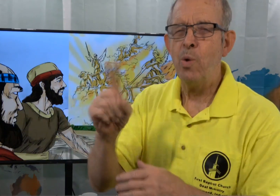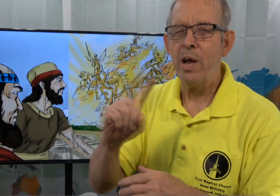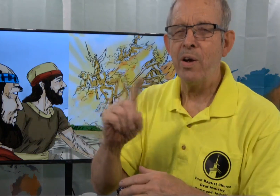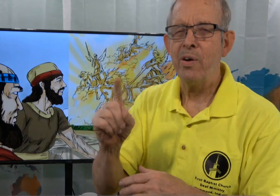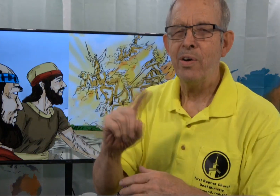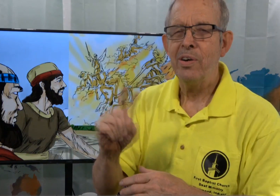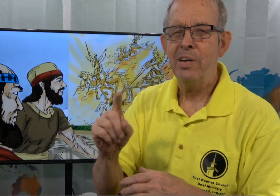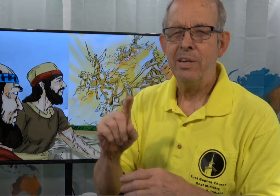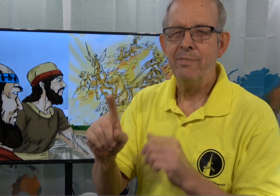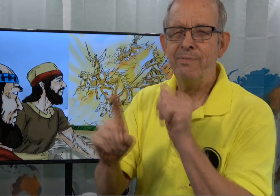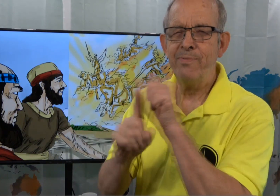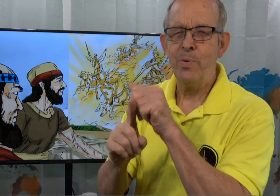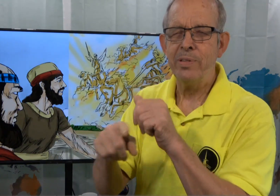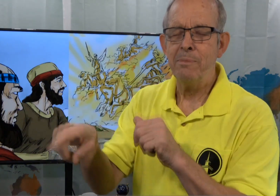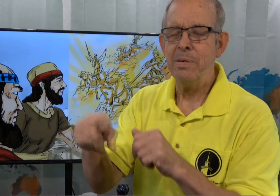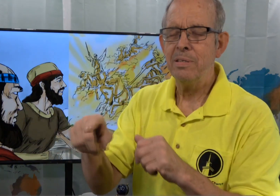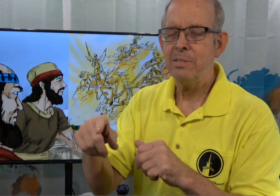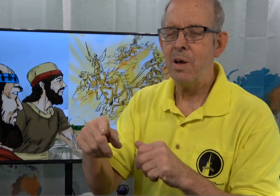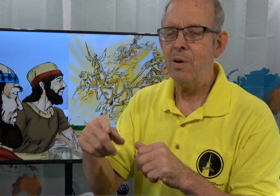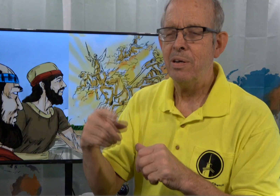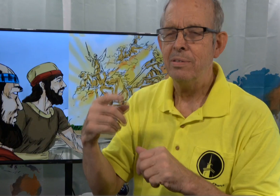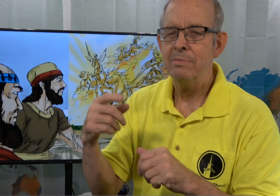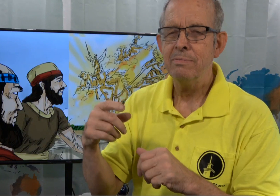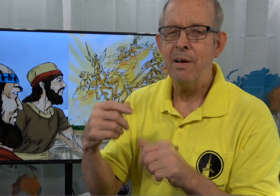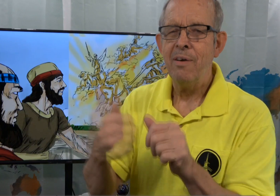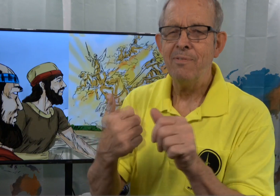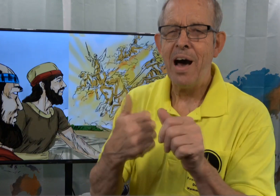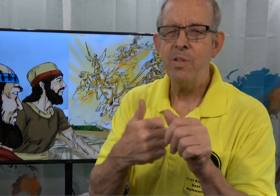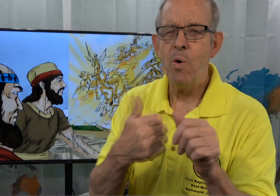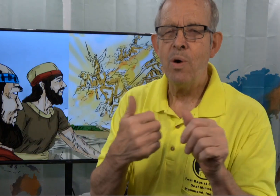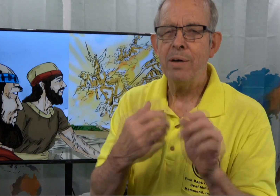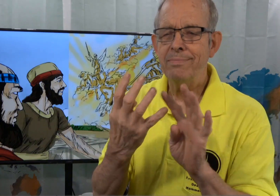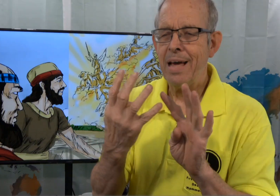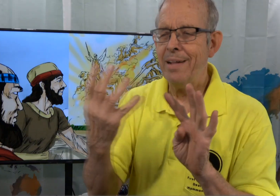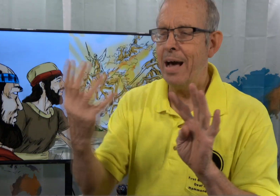where. Through them, sir. Follow my lab.